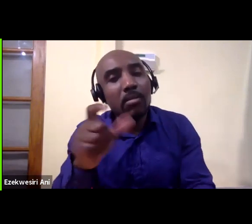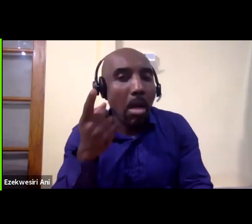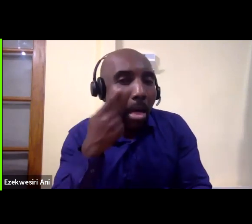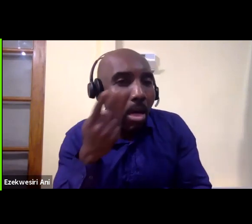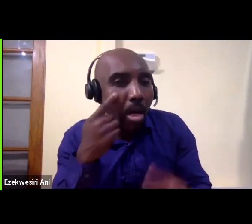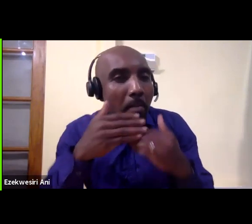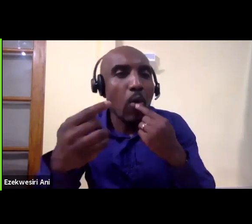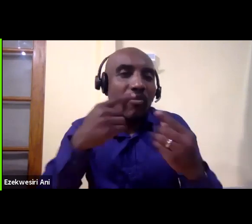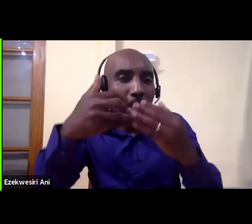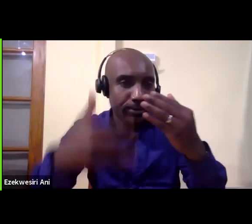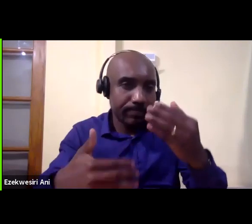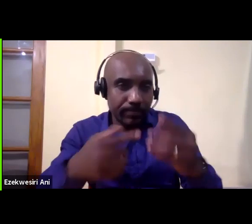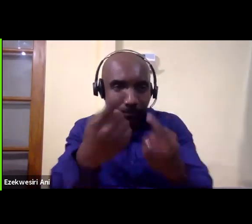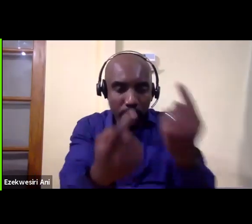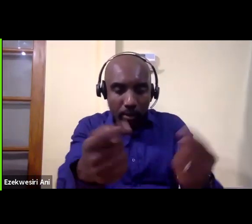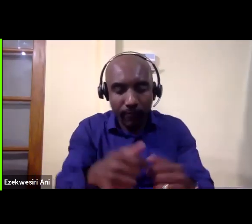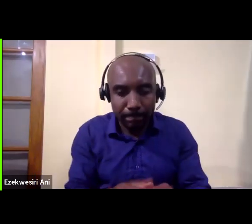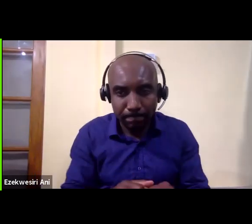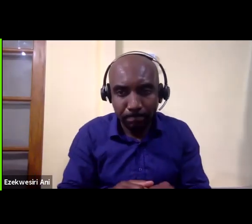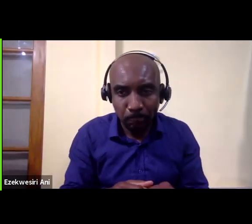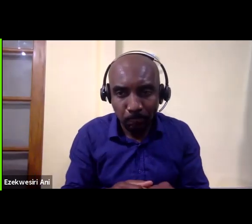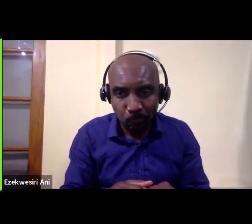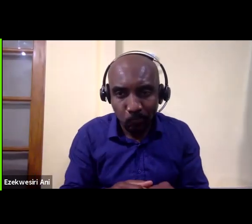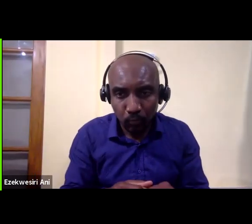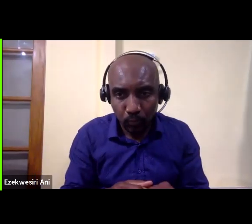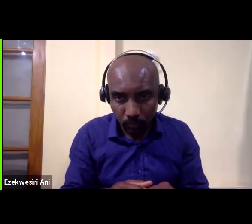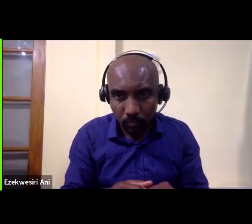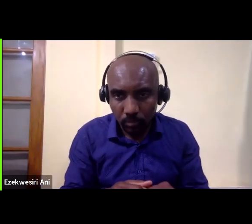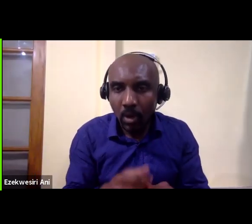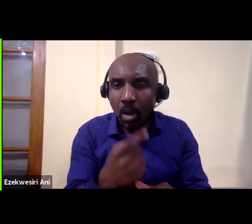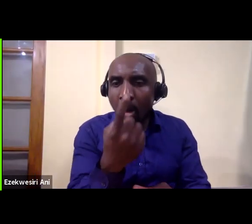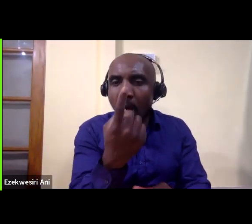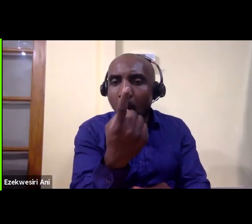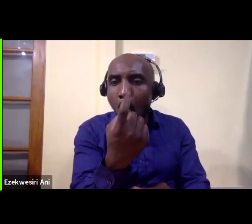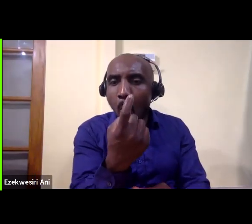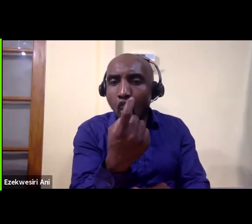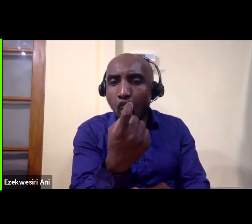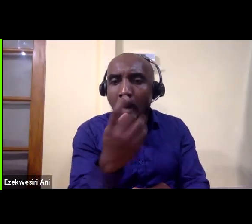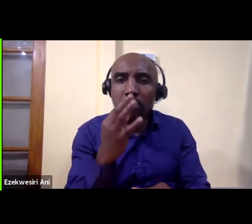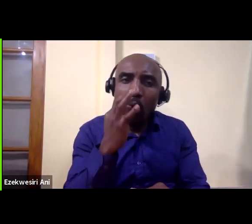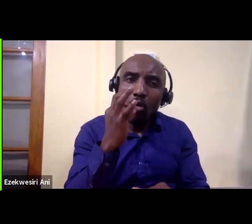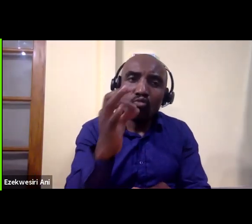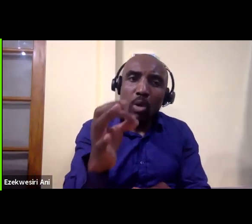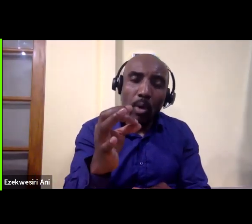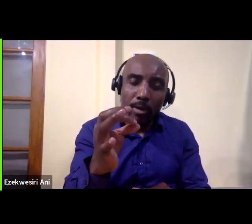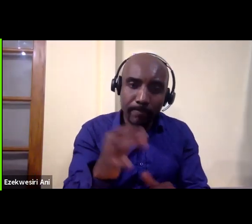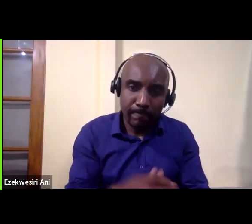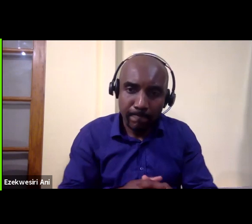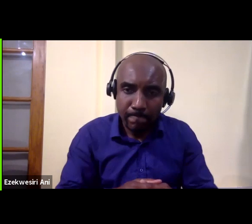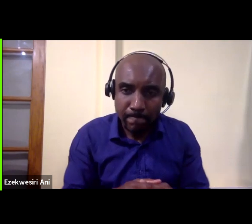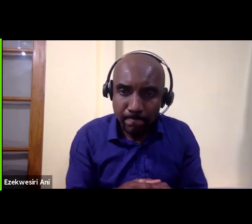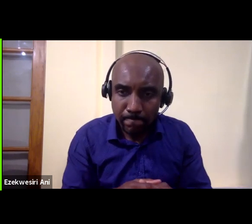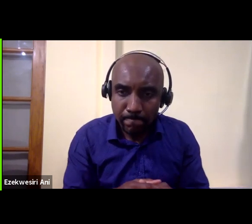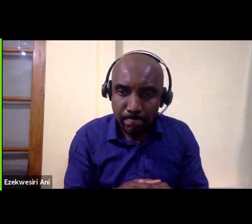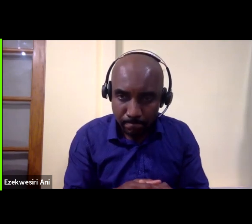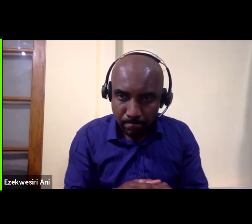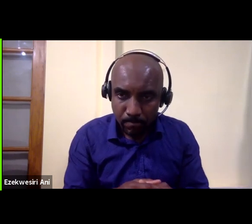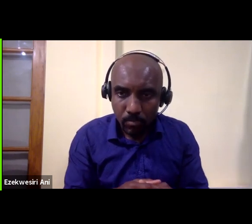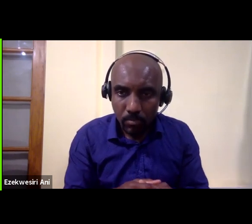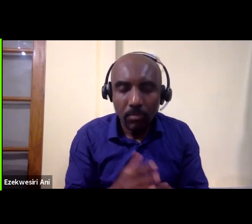details. And I want you to, I've got one final request, which is please, please, please make